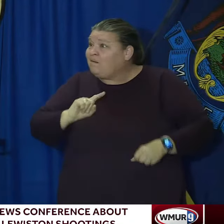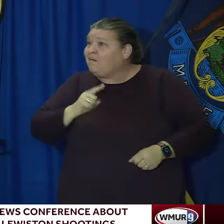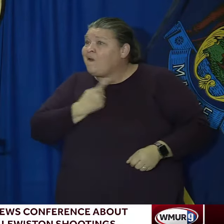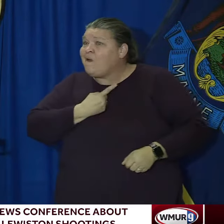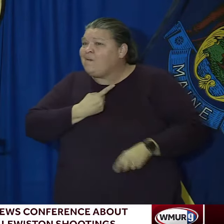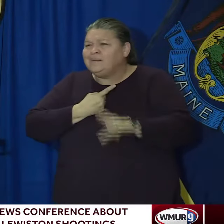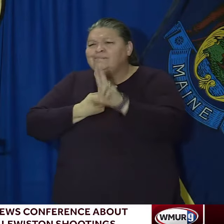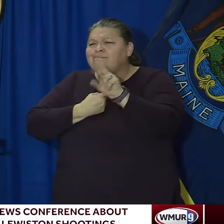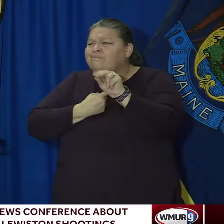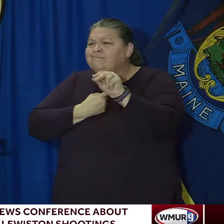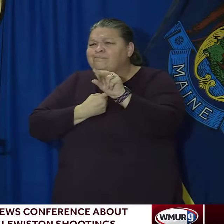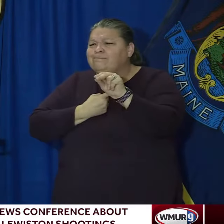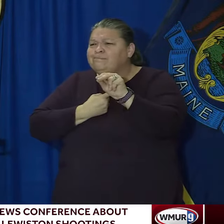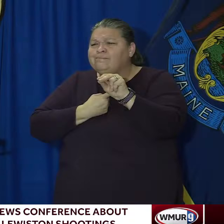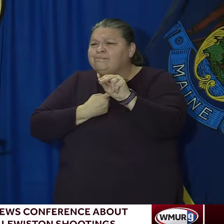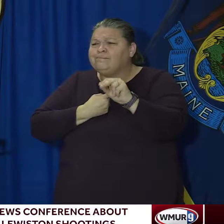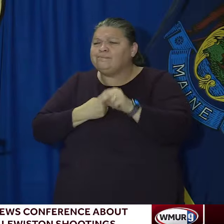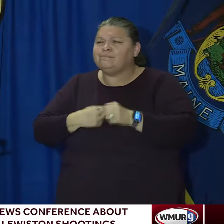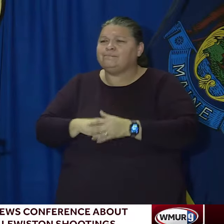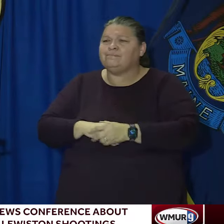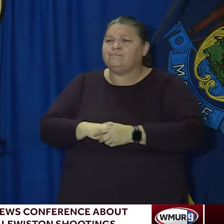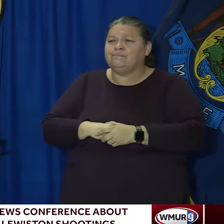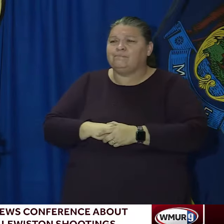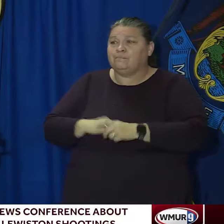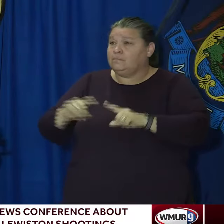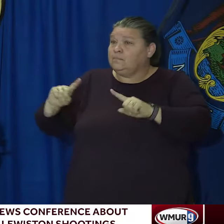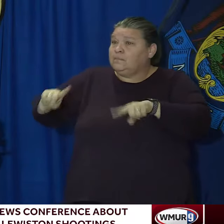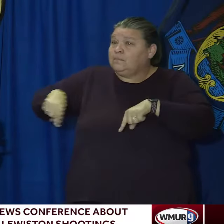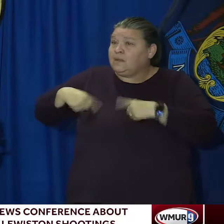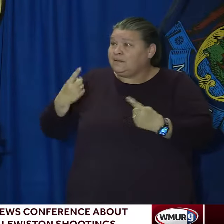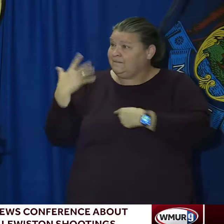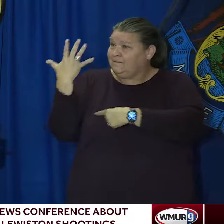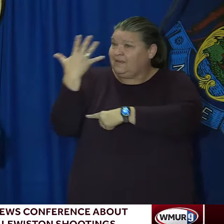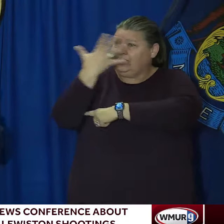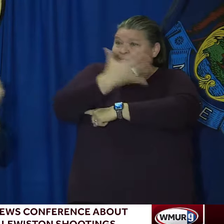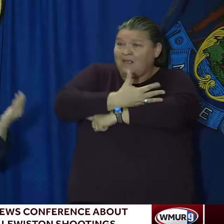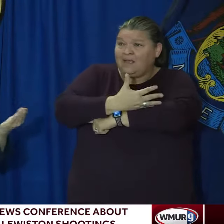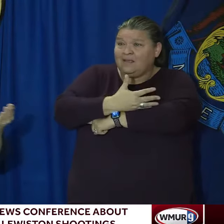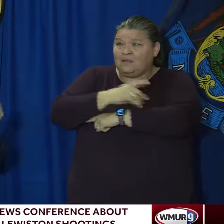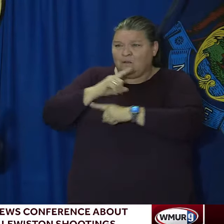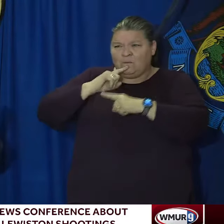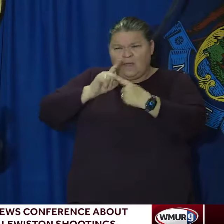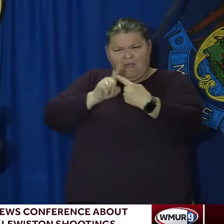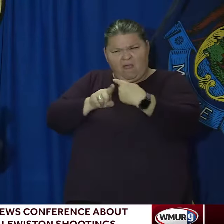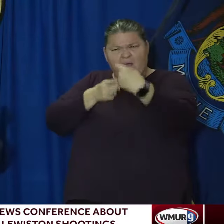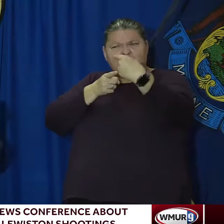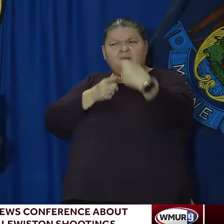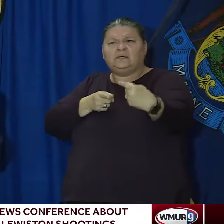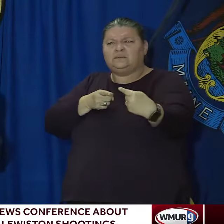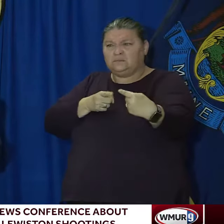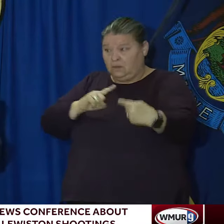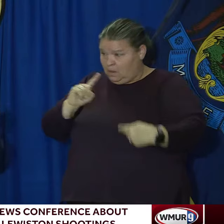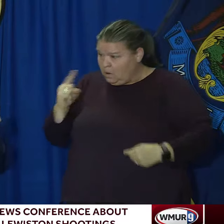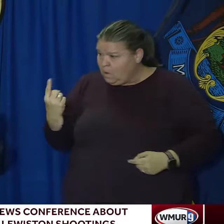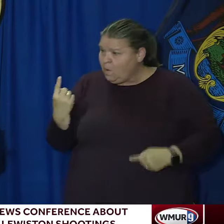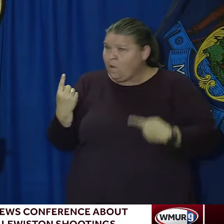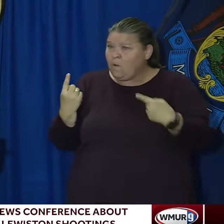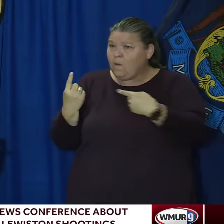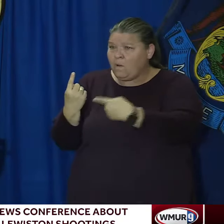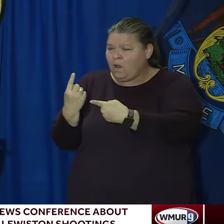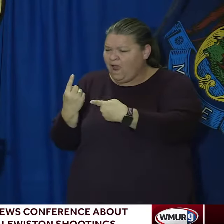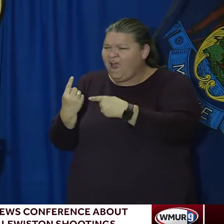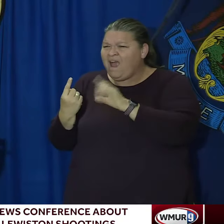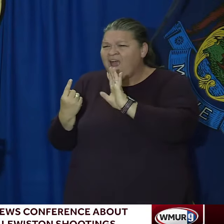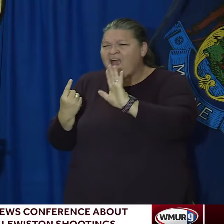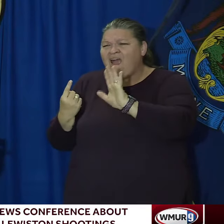These last 5 days have shown that the exact opposite is true, that we are together. We're here for each